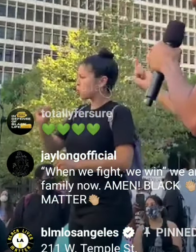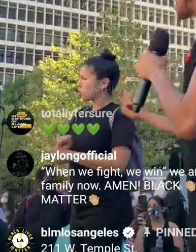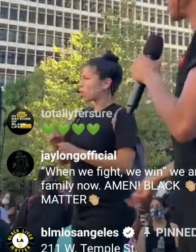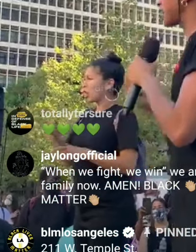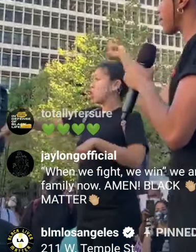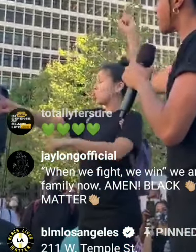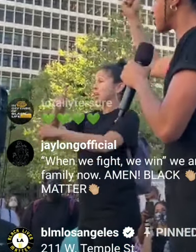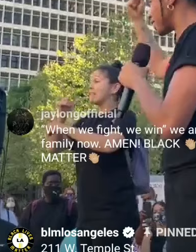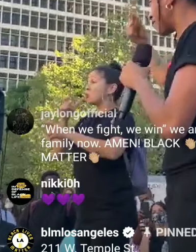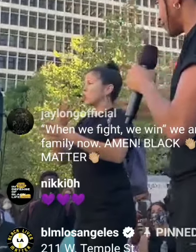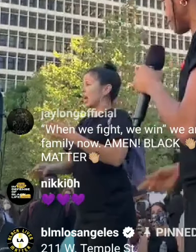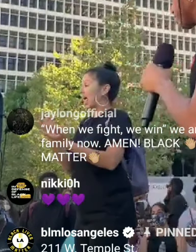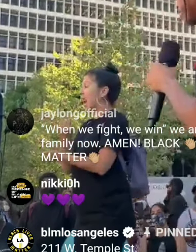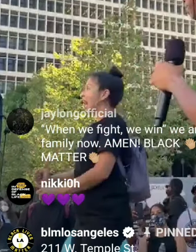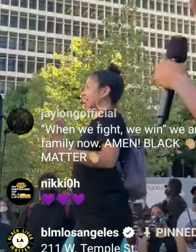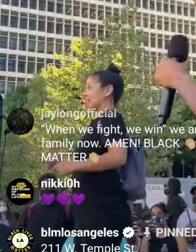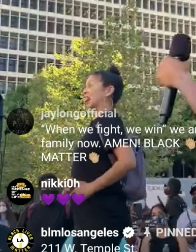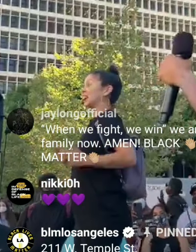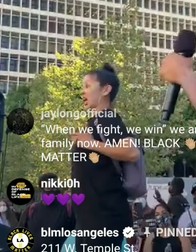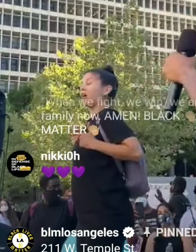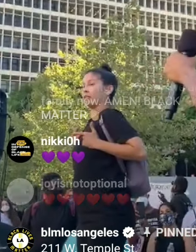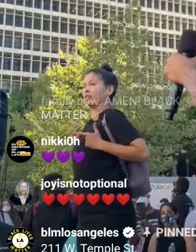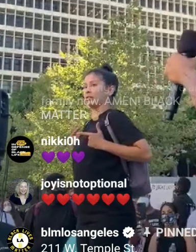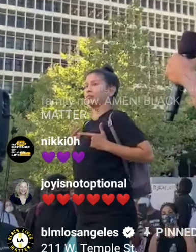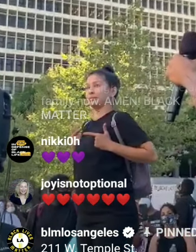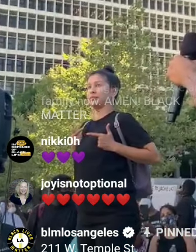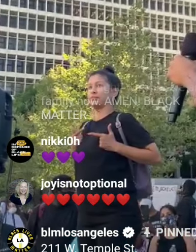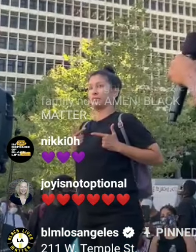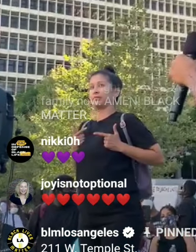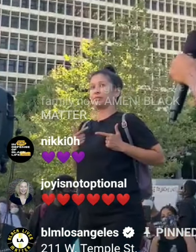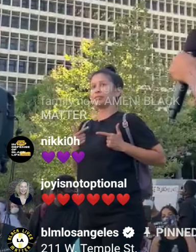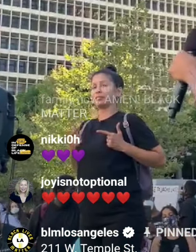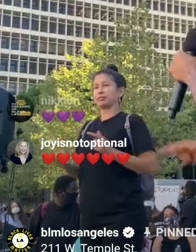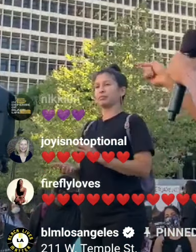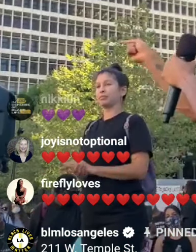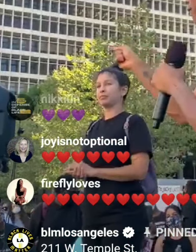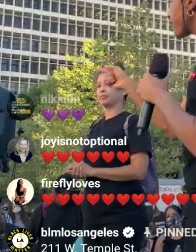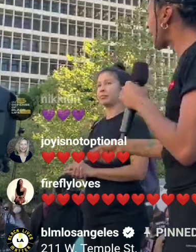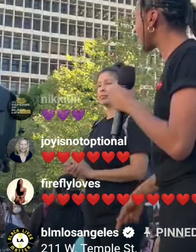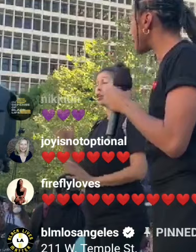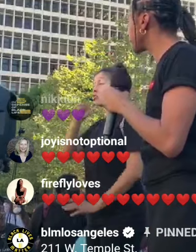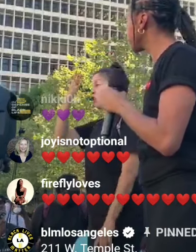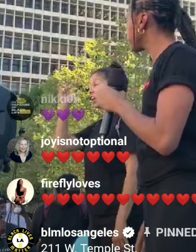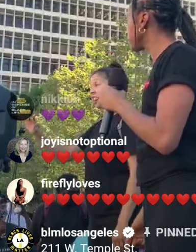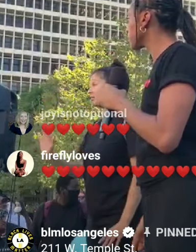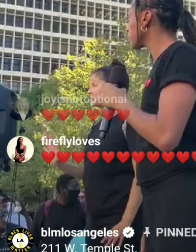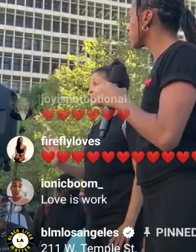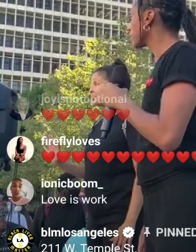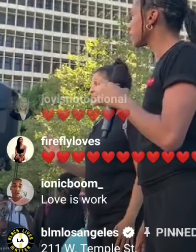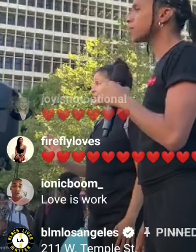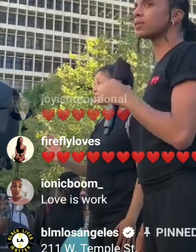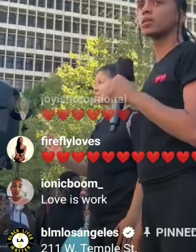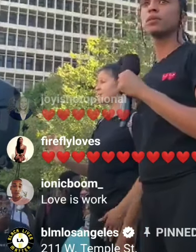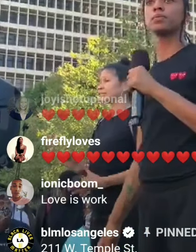then the work of thinking for oneself and seeing the world as it is, not as you were told, and seeing people as they